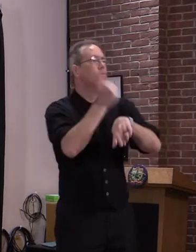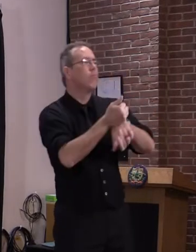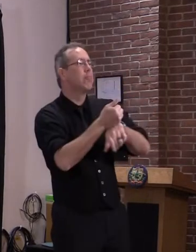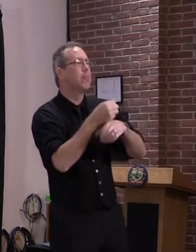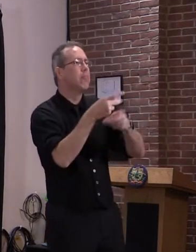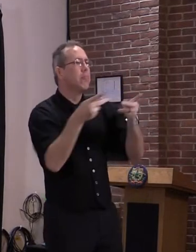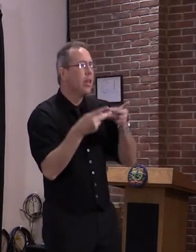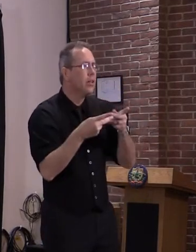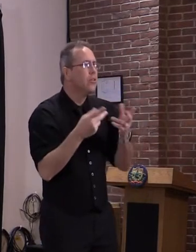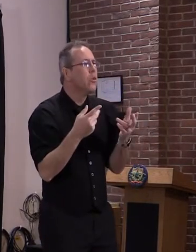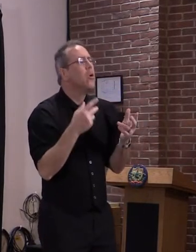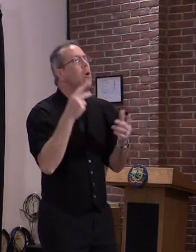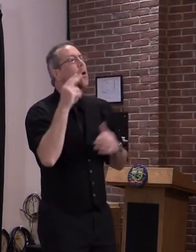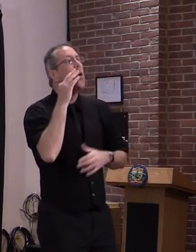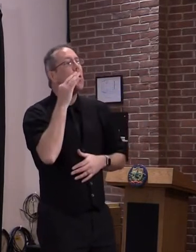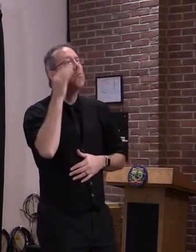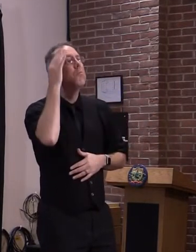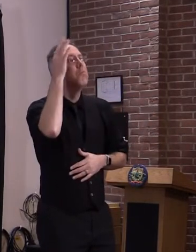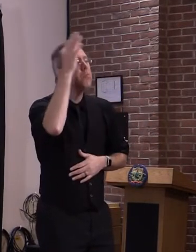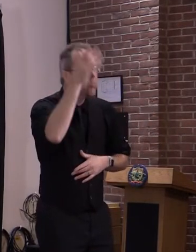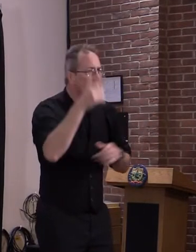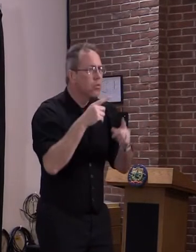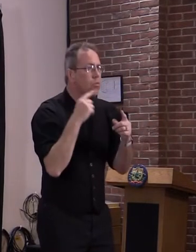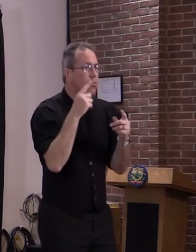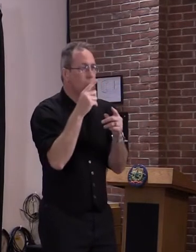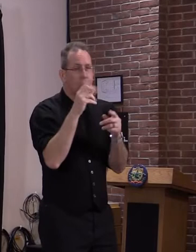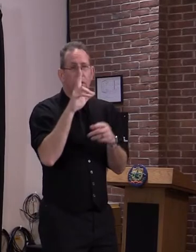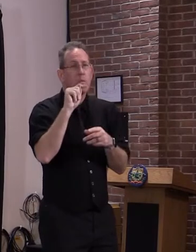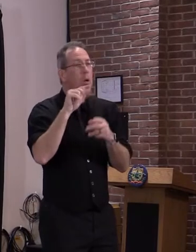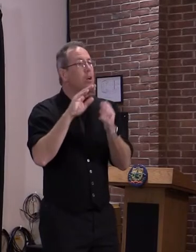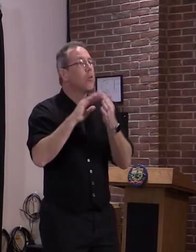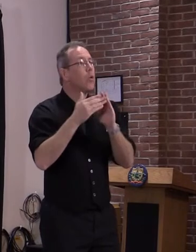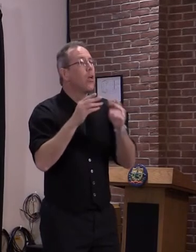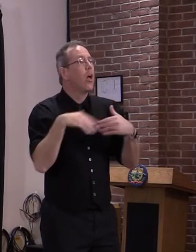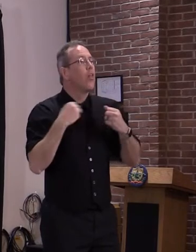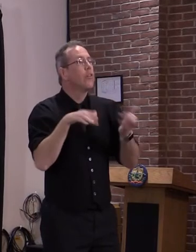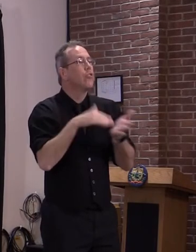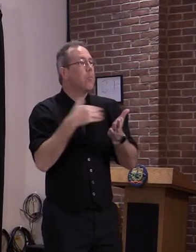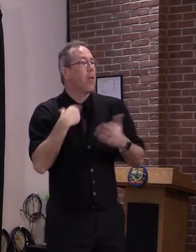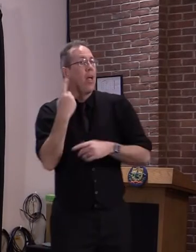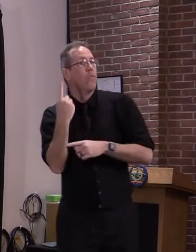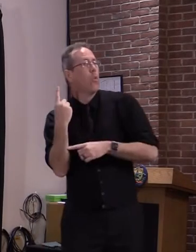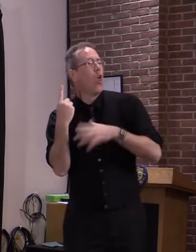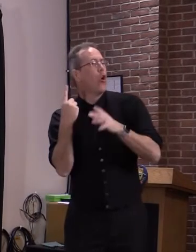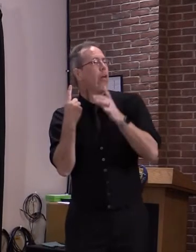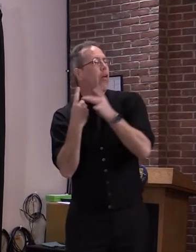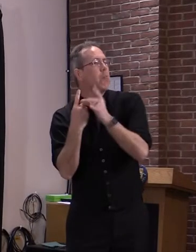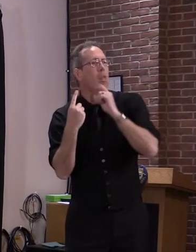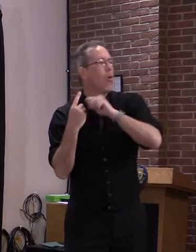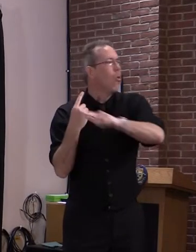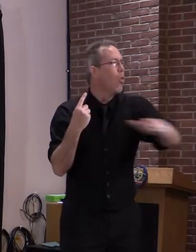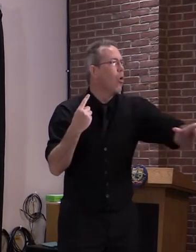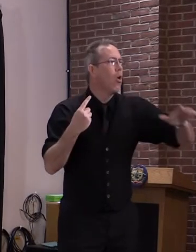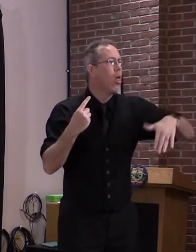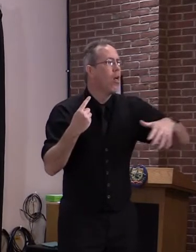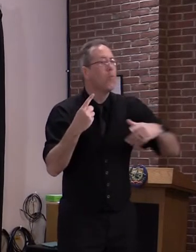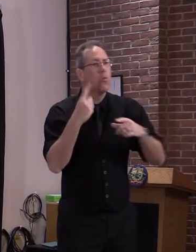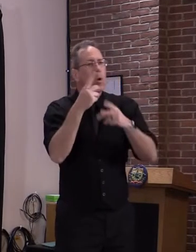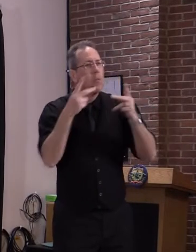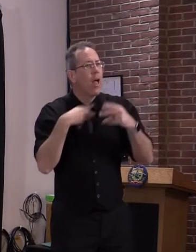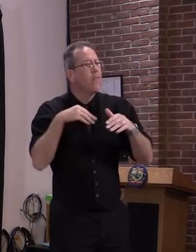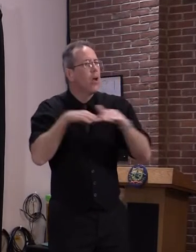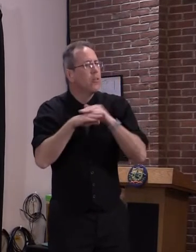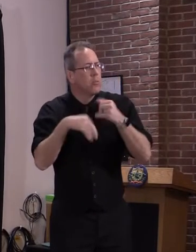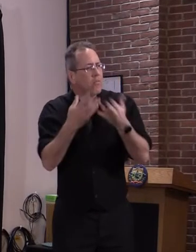least one in the near future, if the site so desires. Meanwhile, as the initiative